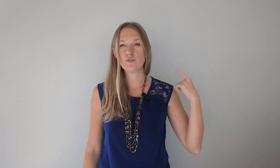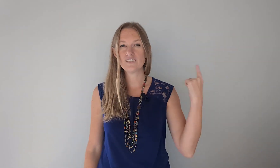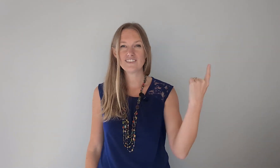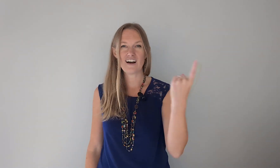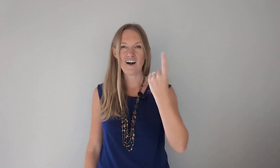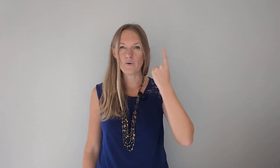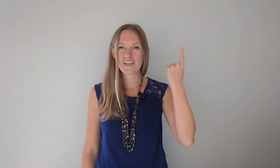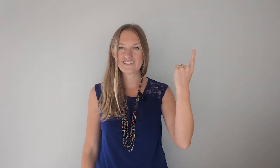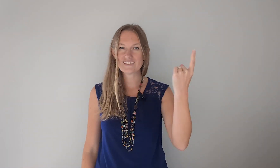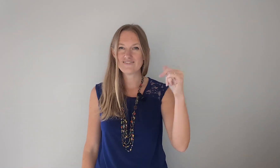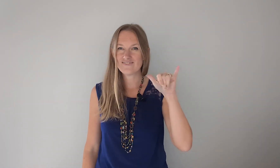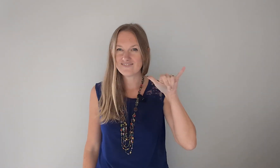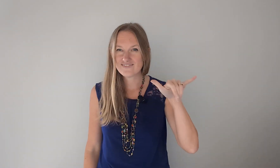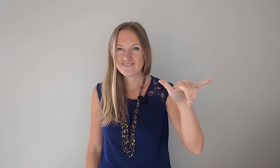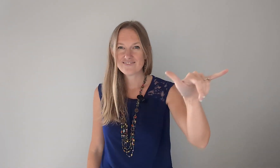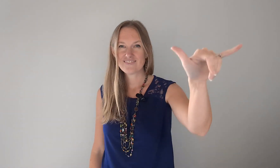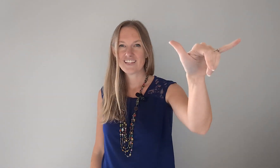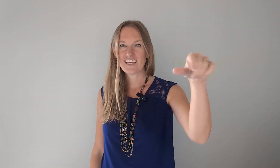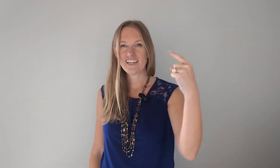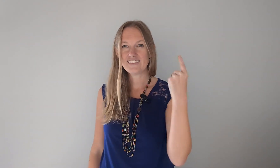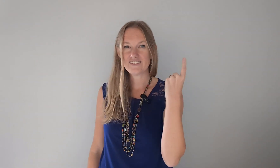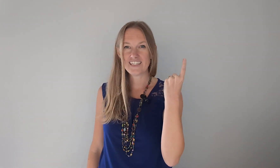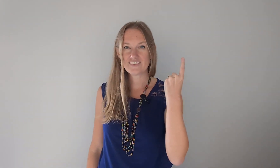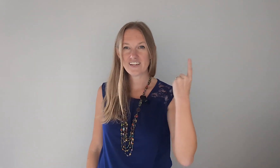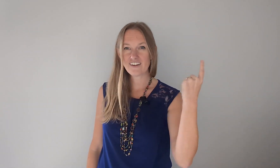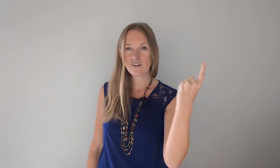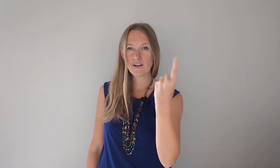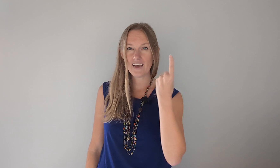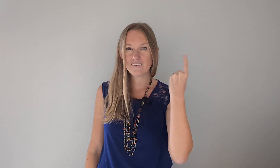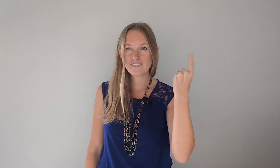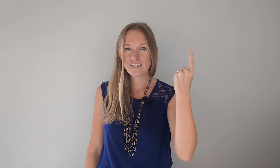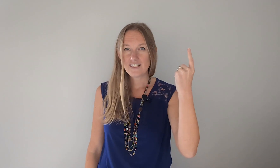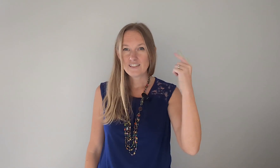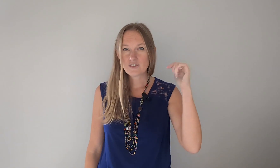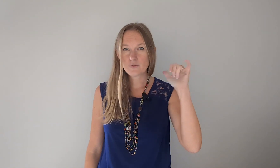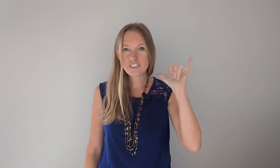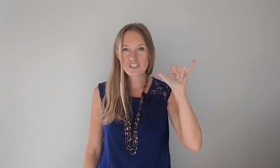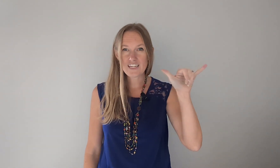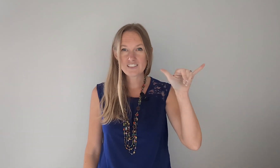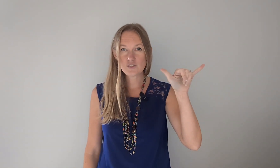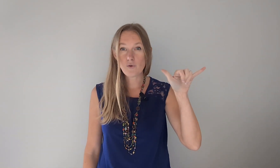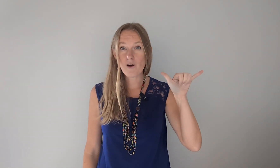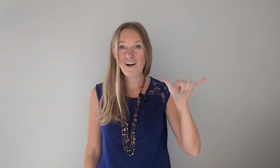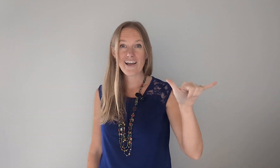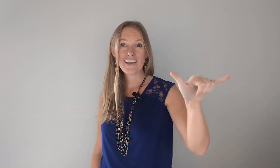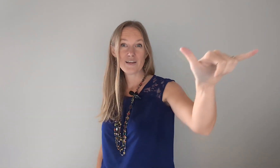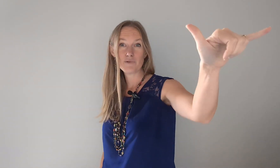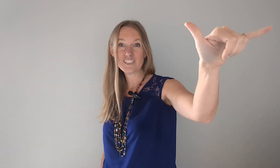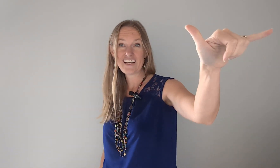endures always. Okay, so index finger around, switch your hand to a Y and push it